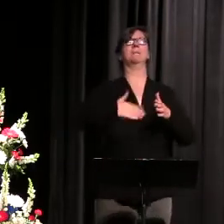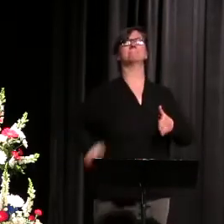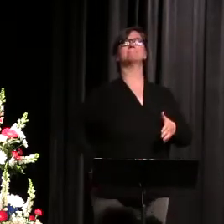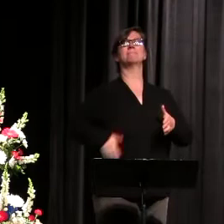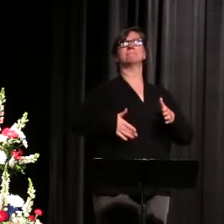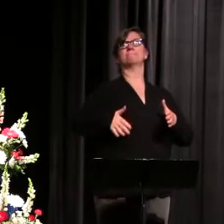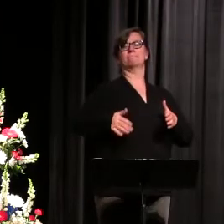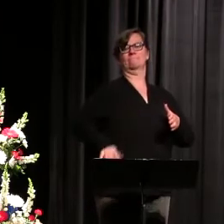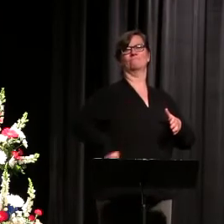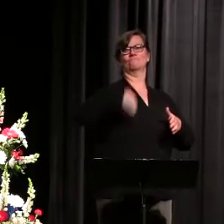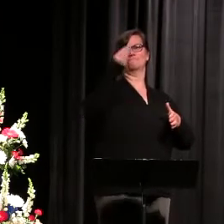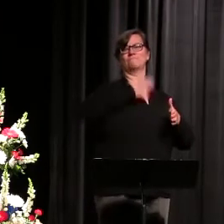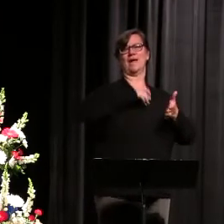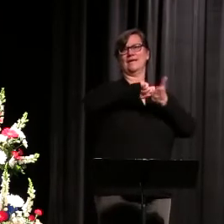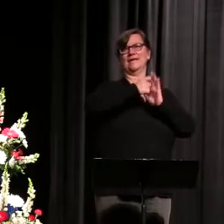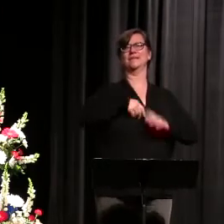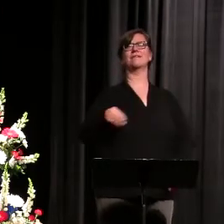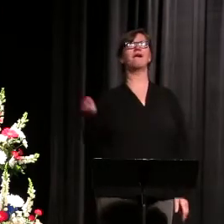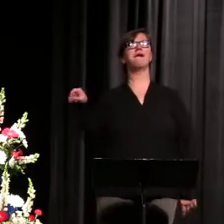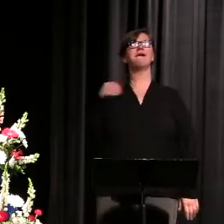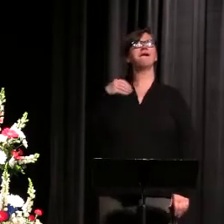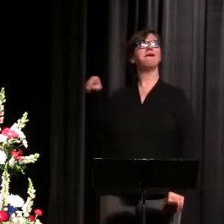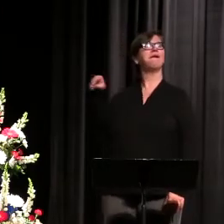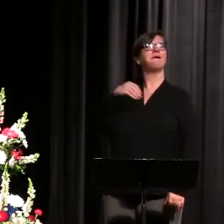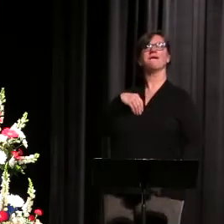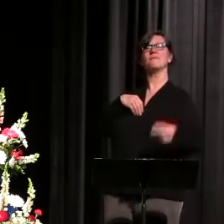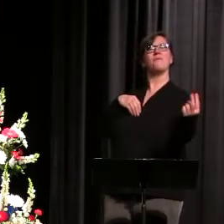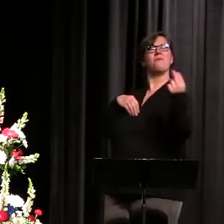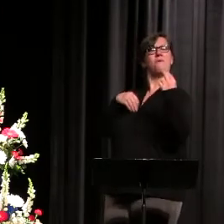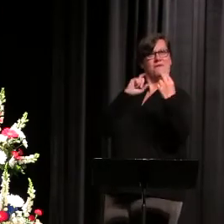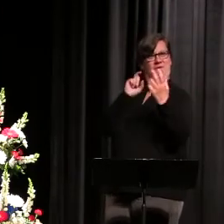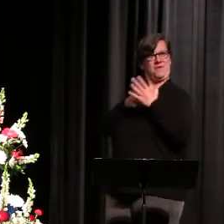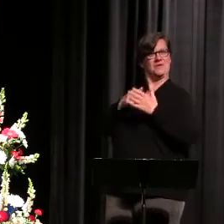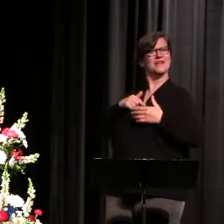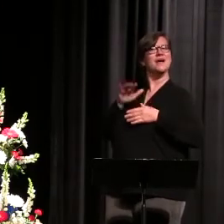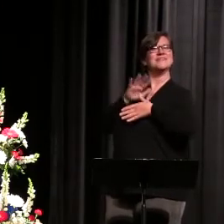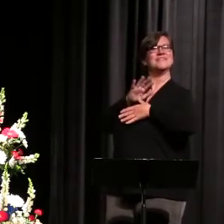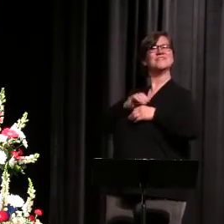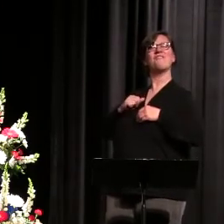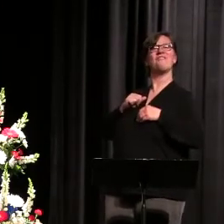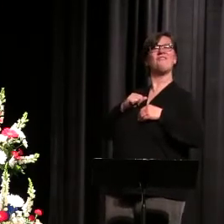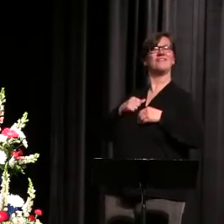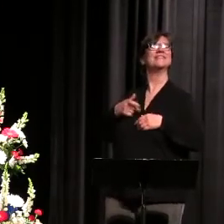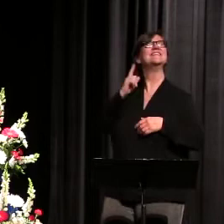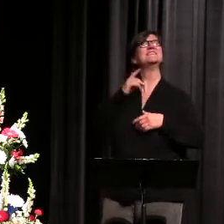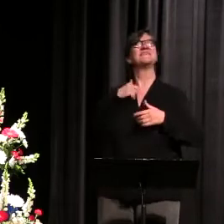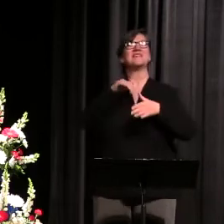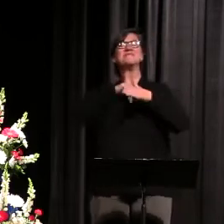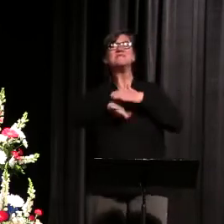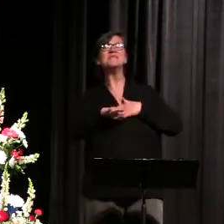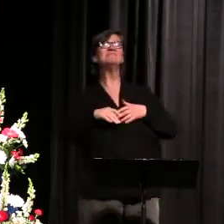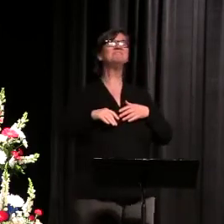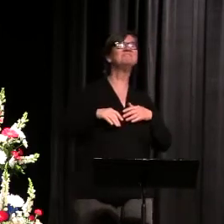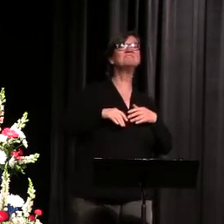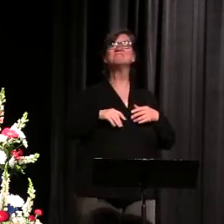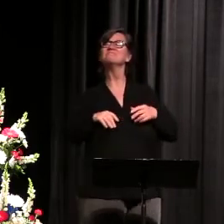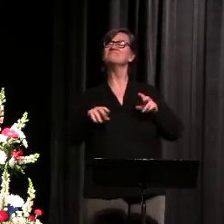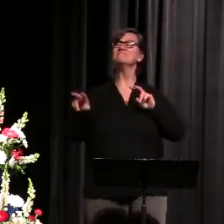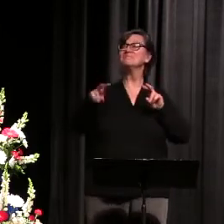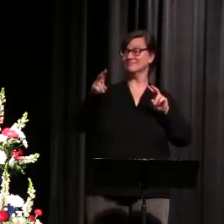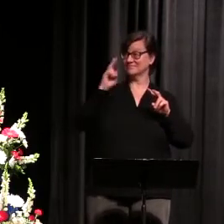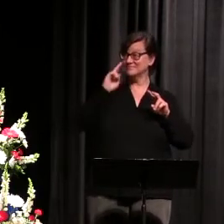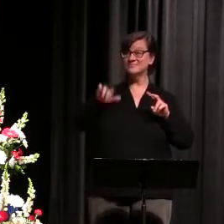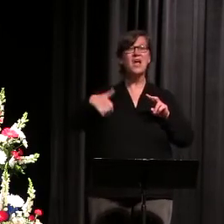When you get inside, Dennis greets you with a warm, "Hey, how are you?" and you wave to the other sentries. You look to your left down the